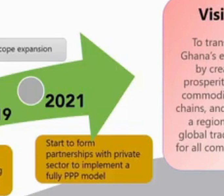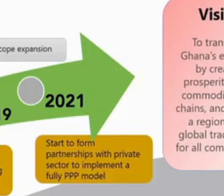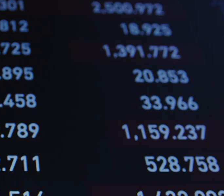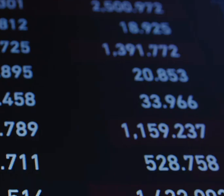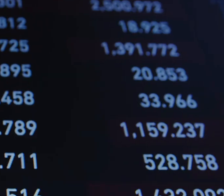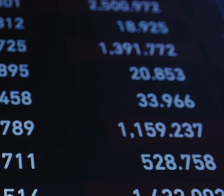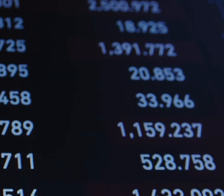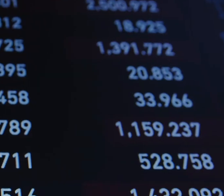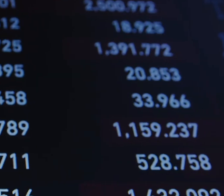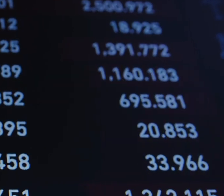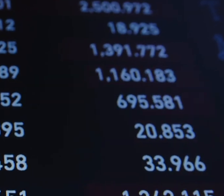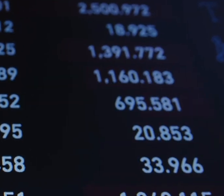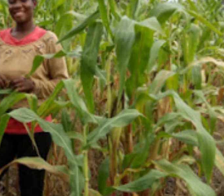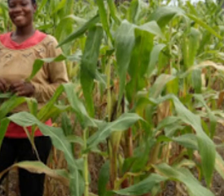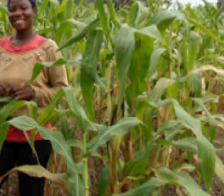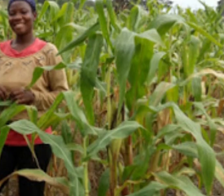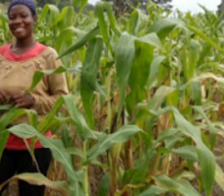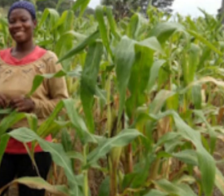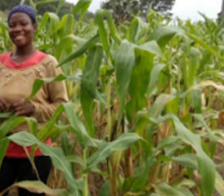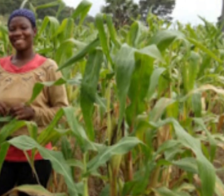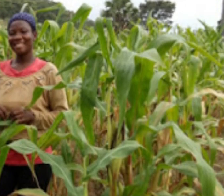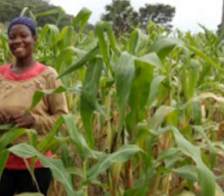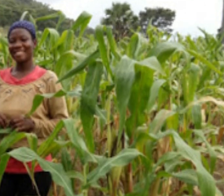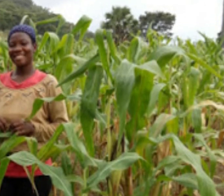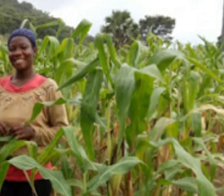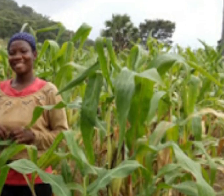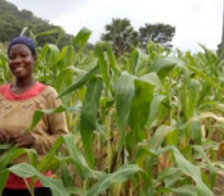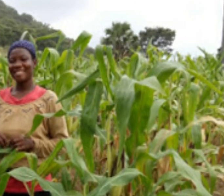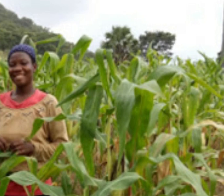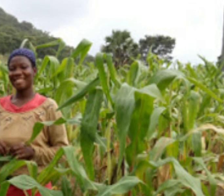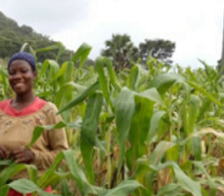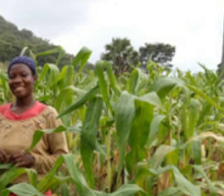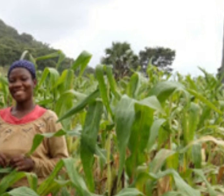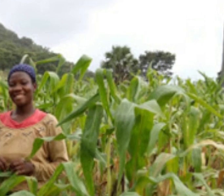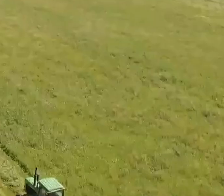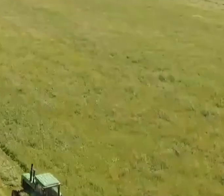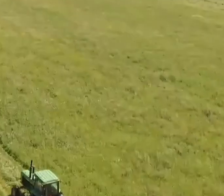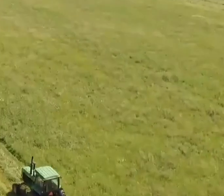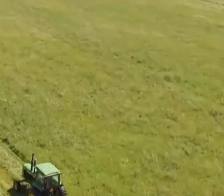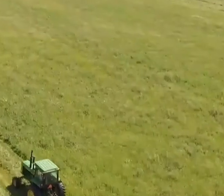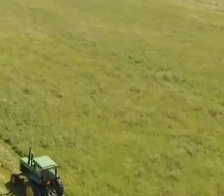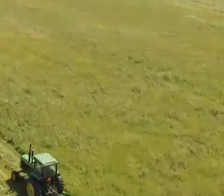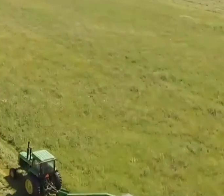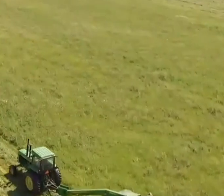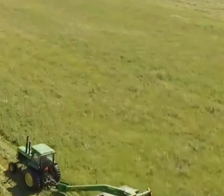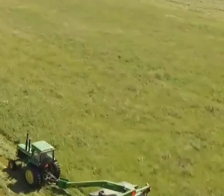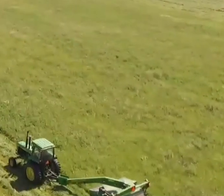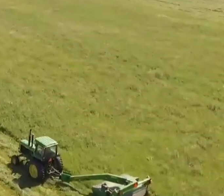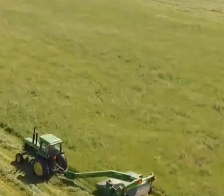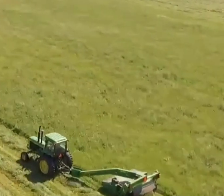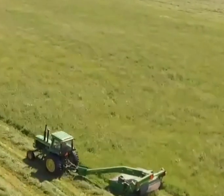So our vision is really to transform Ghana's economy through agriculture and have a huge ripple effect when it comes to building a trading